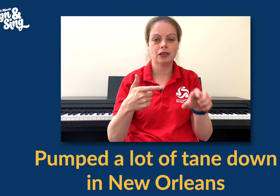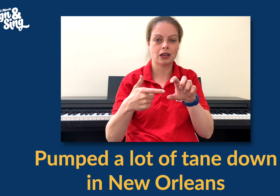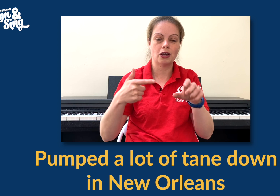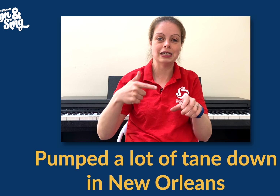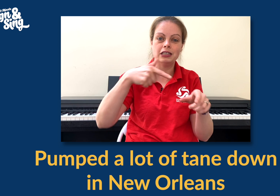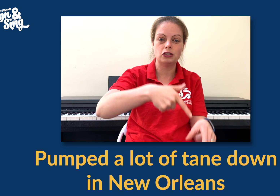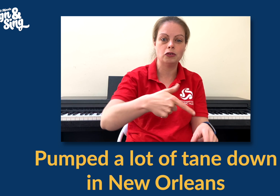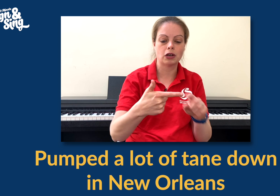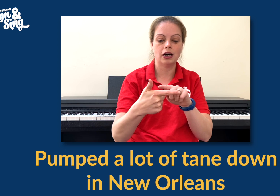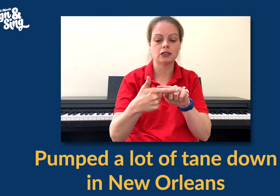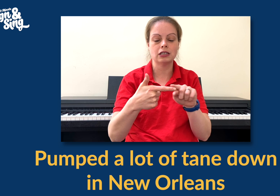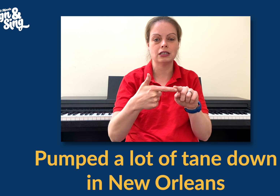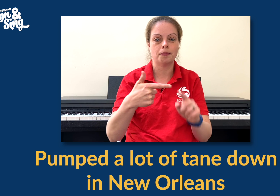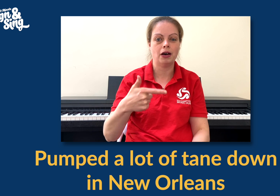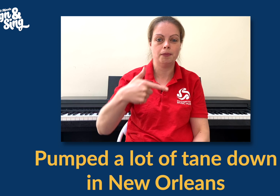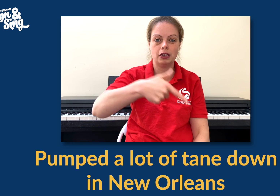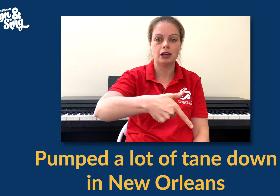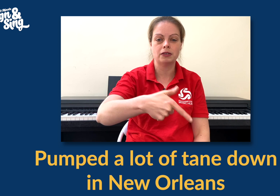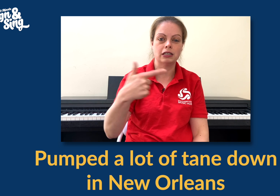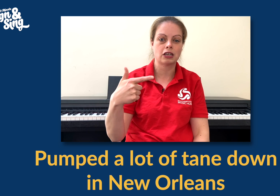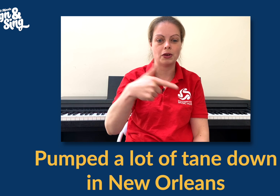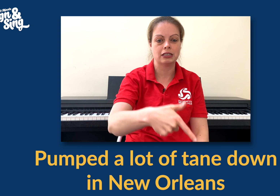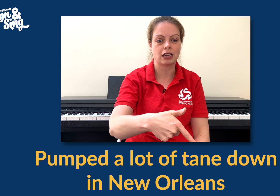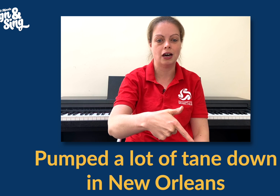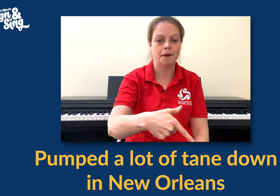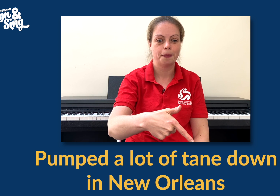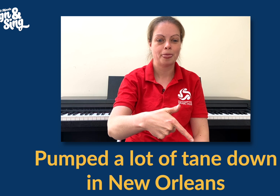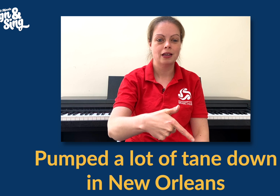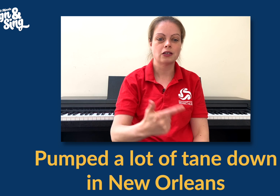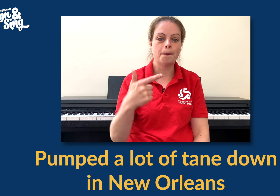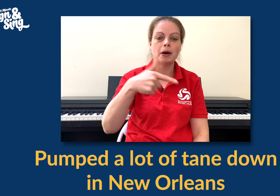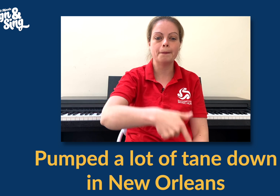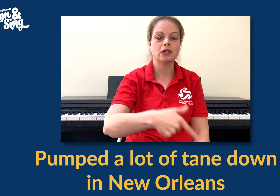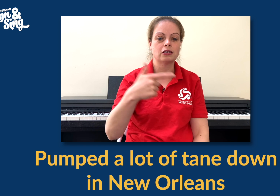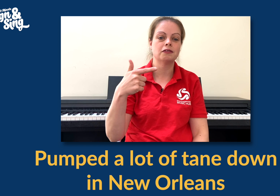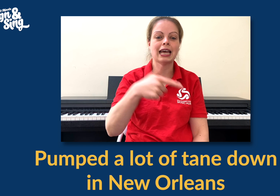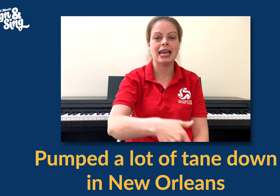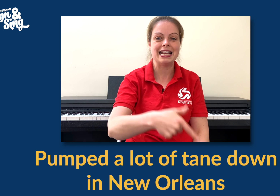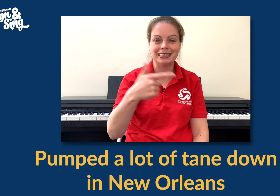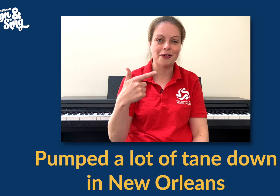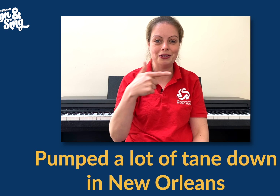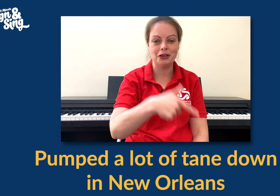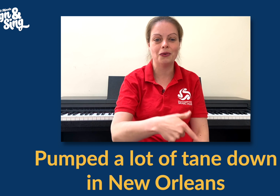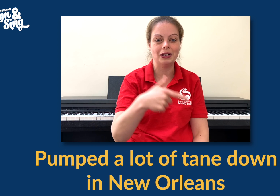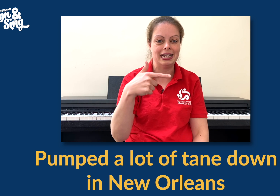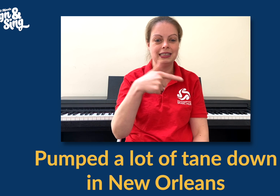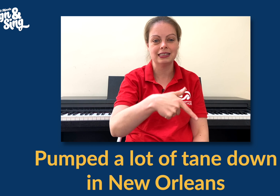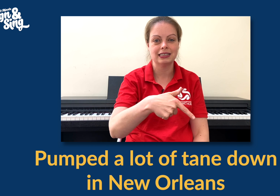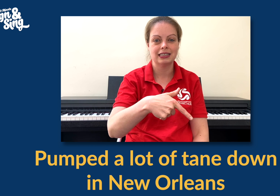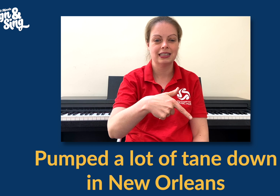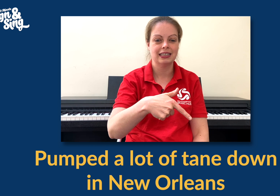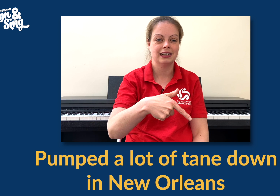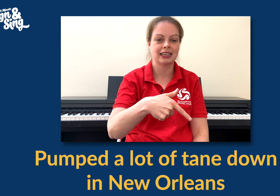pipe that goes into your car. So this is the pipe that you're going to pretend is going into the car. So pumped a lot of tane down in New